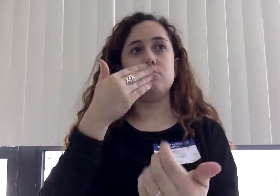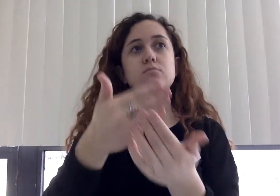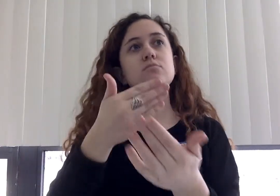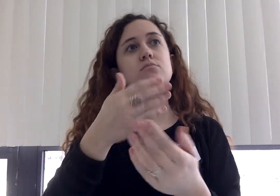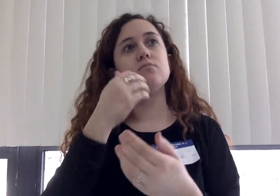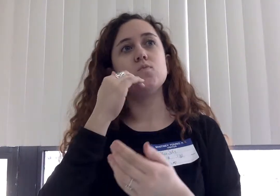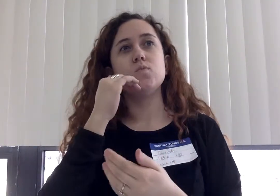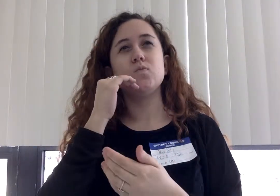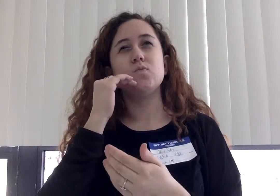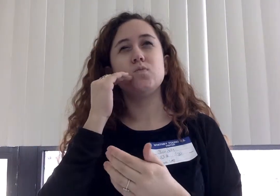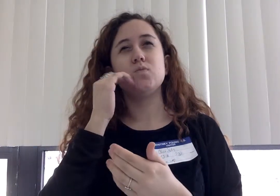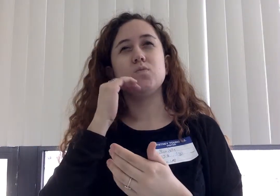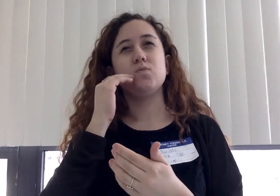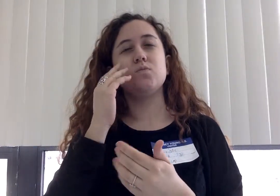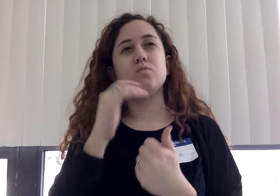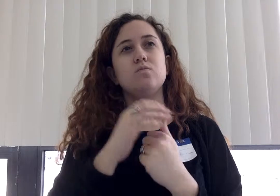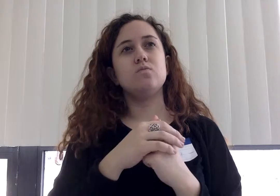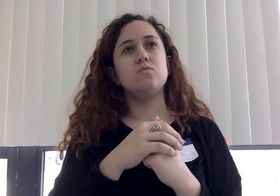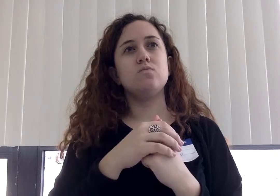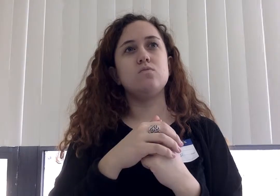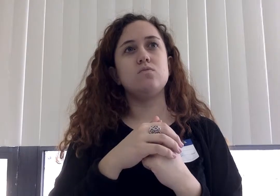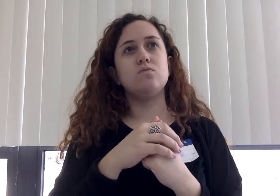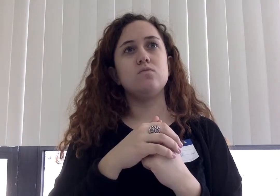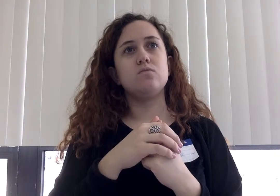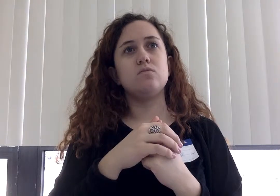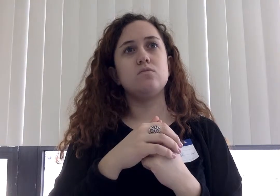Okay. Most of us are good.